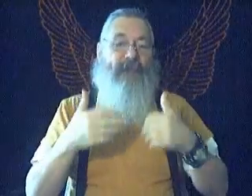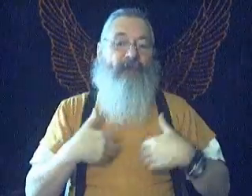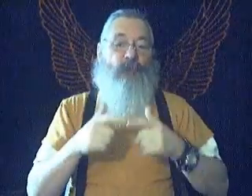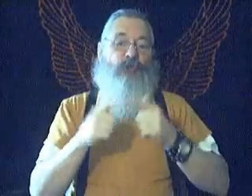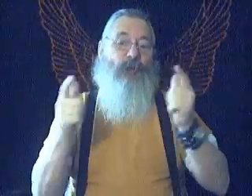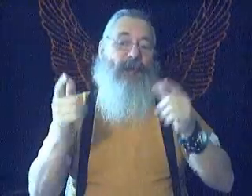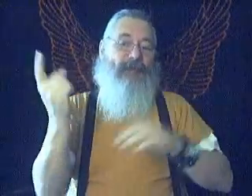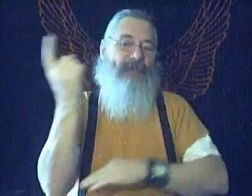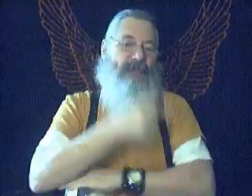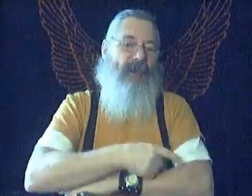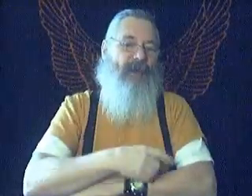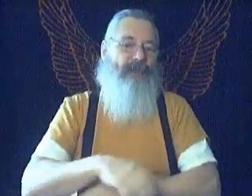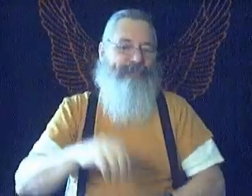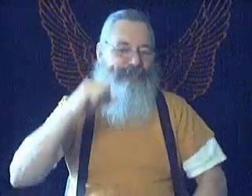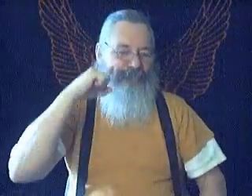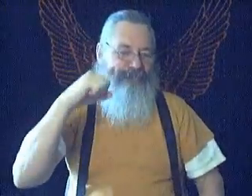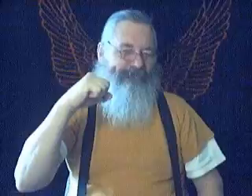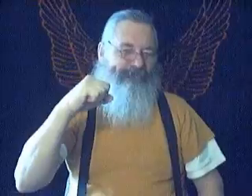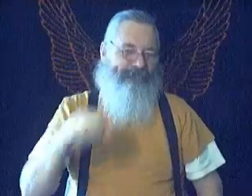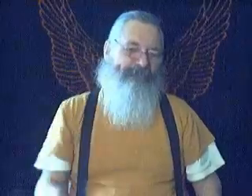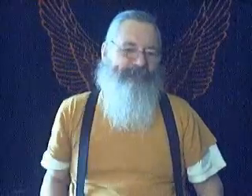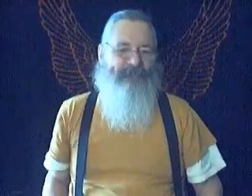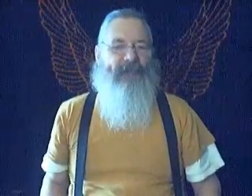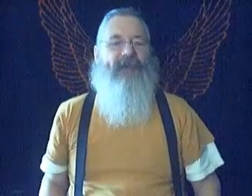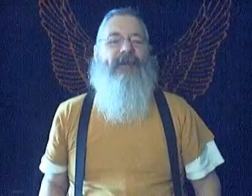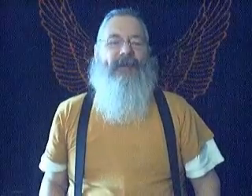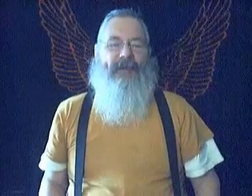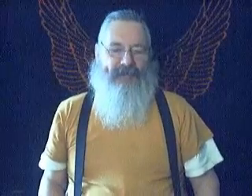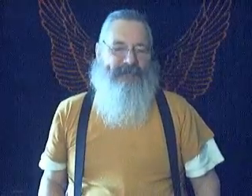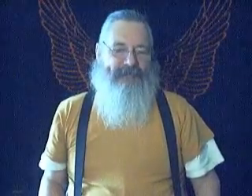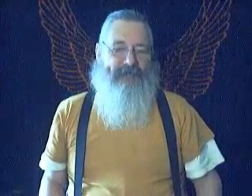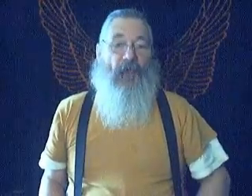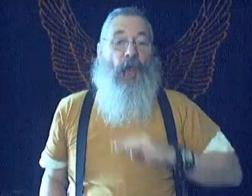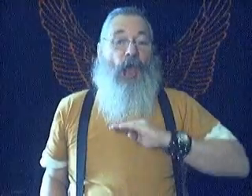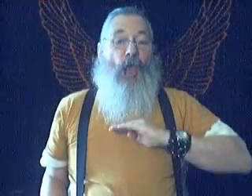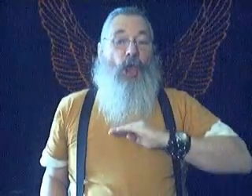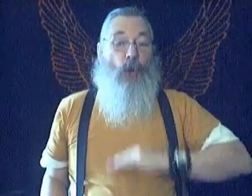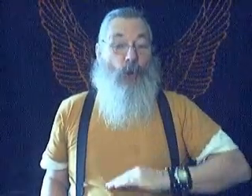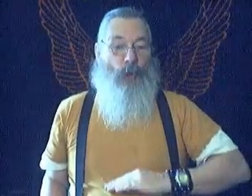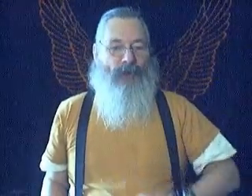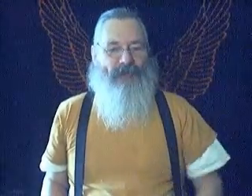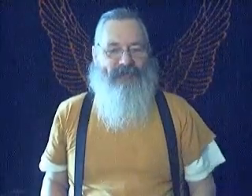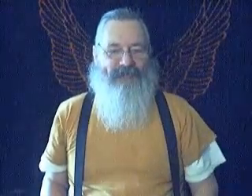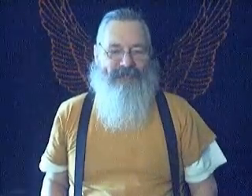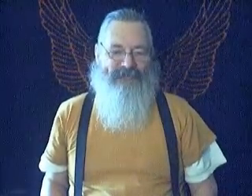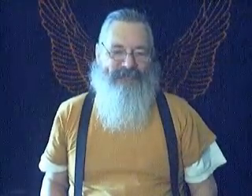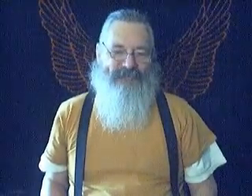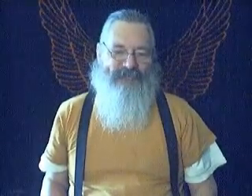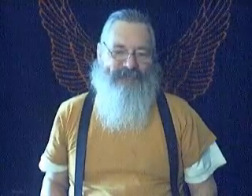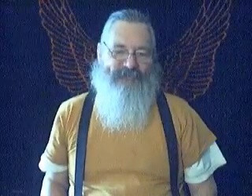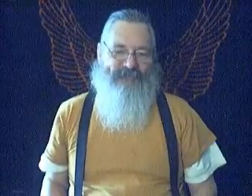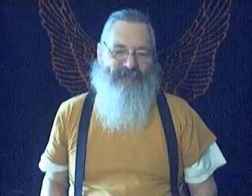Enter cartoon in the box or call toll-free 1-800-FRESHES to mention TV, and you're ready to send fresh roses to her.